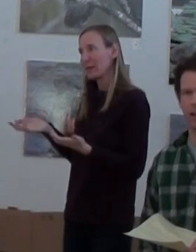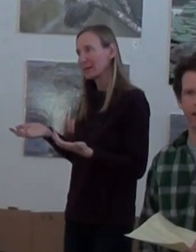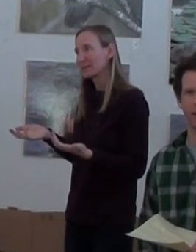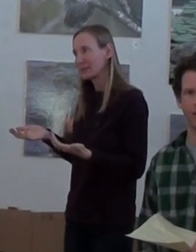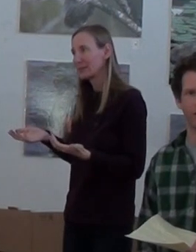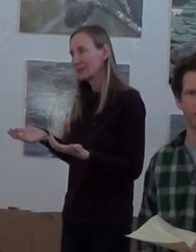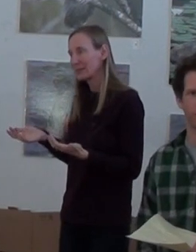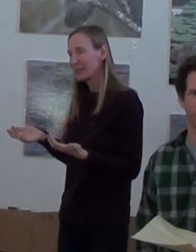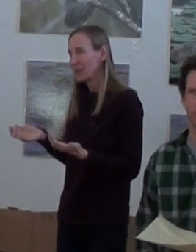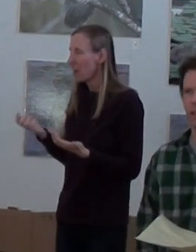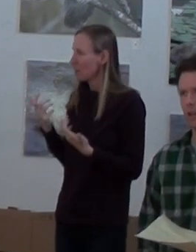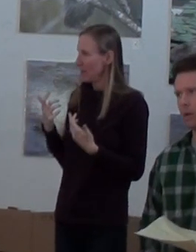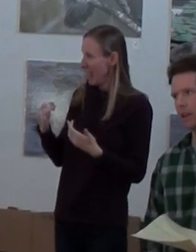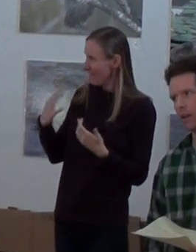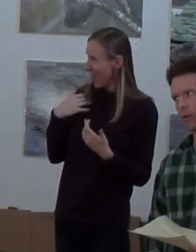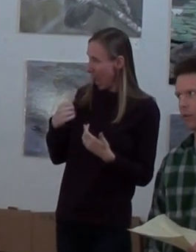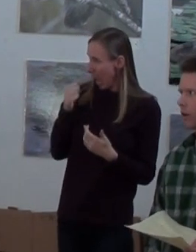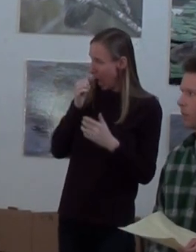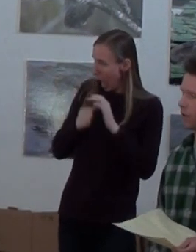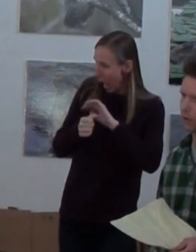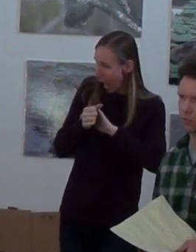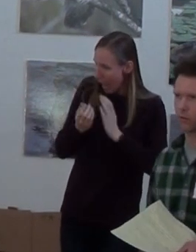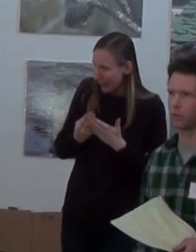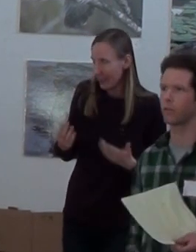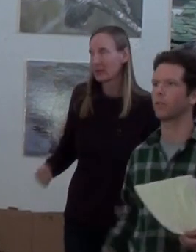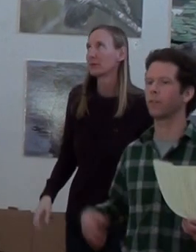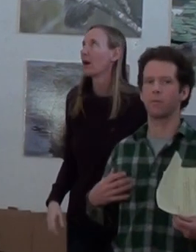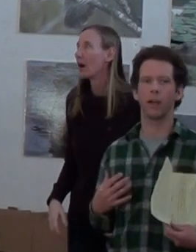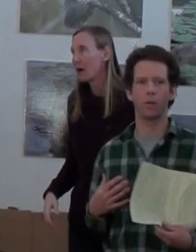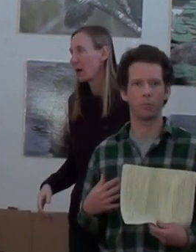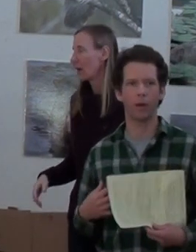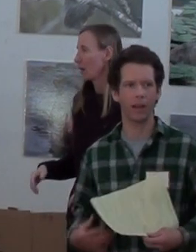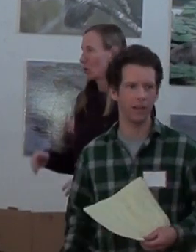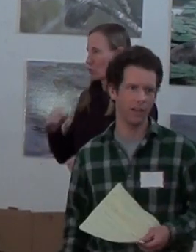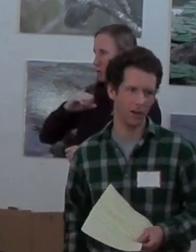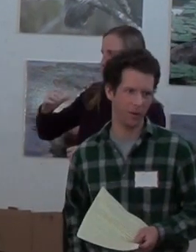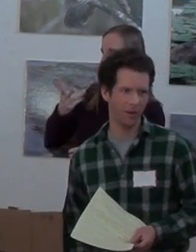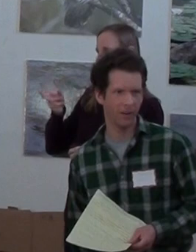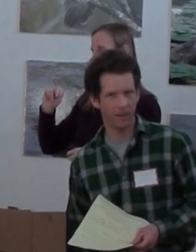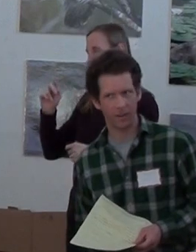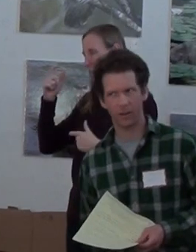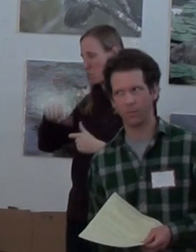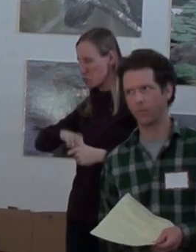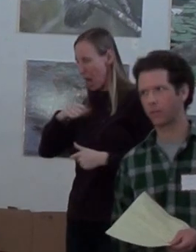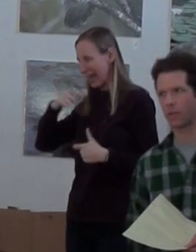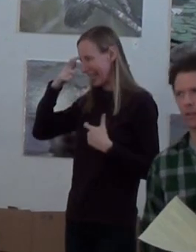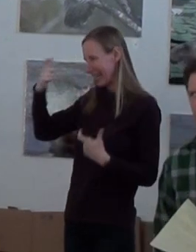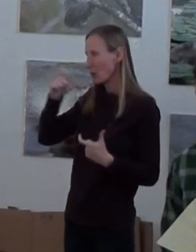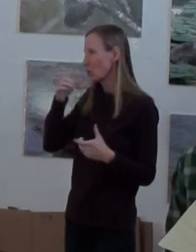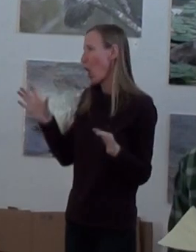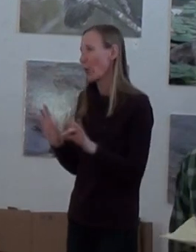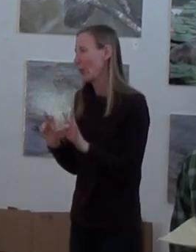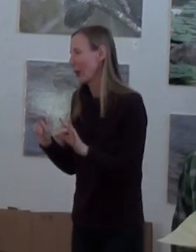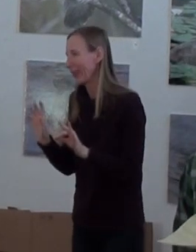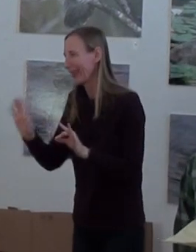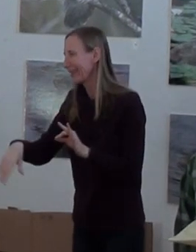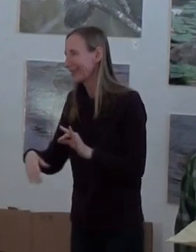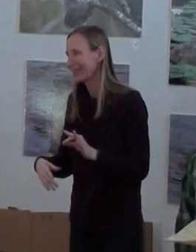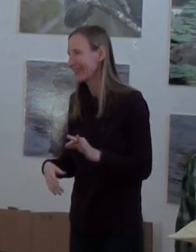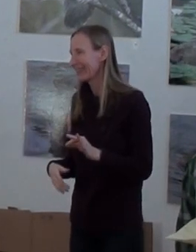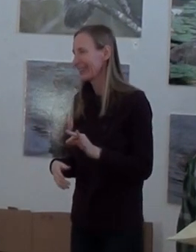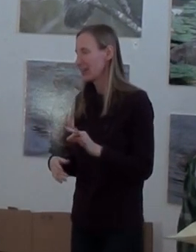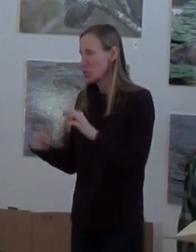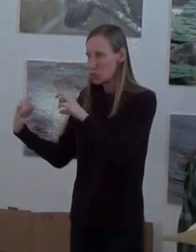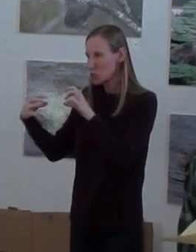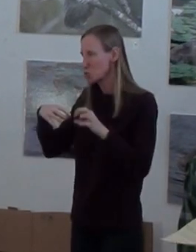around behind all that stuff and making all these arguments up to just defend my own pride and ego. It's like, it's amazing how we